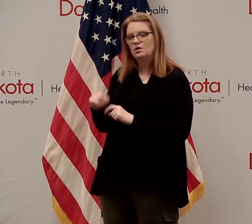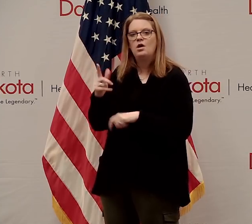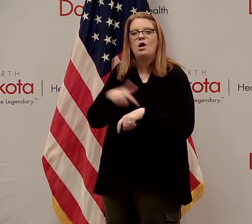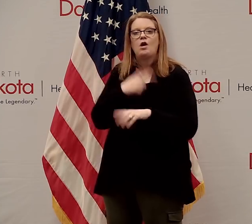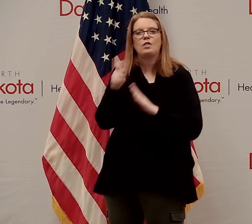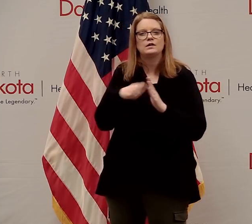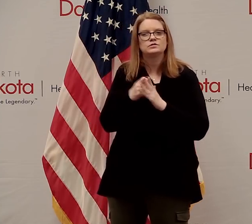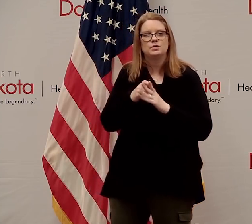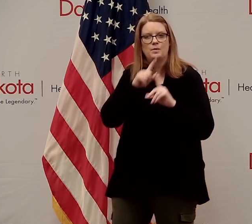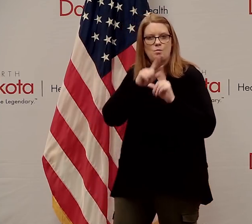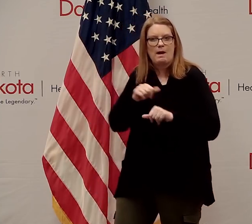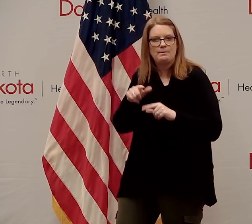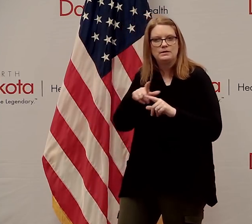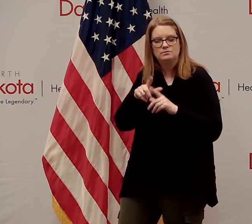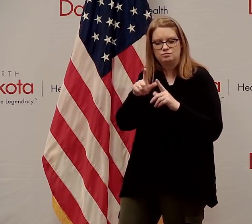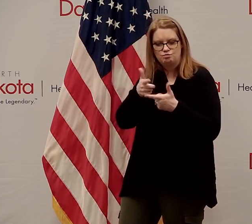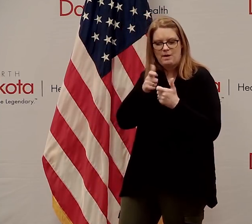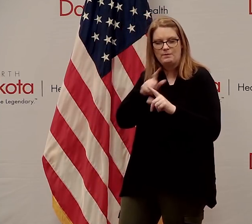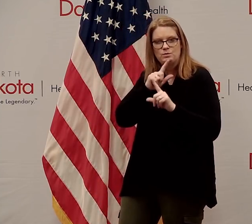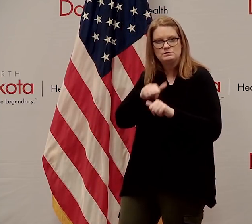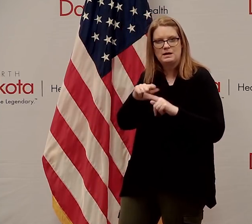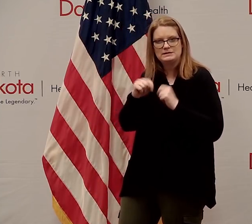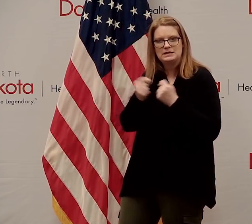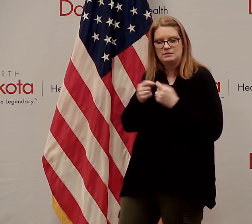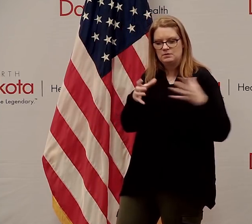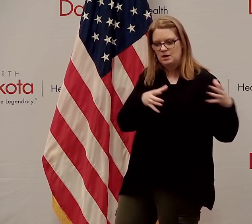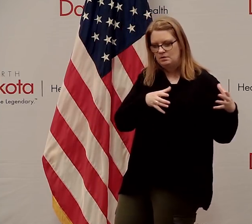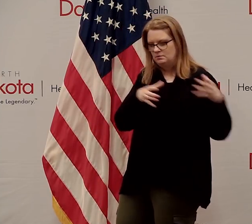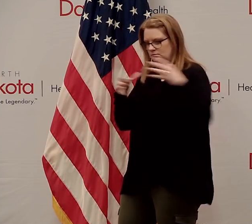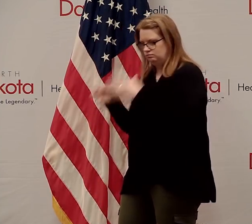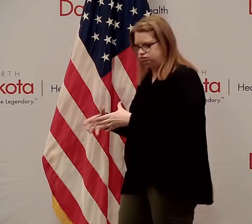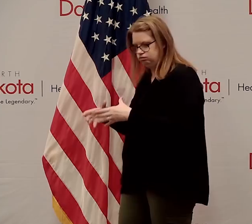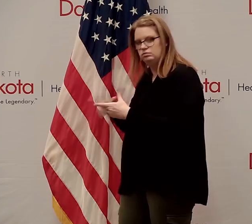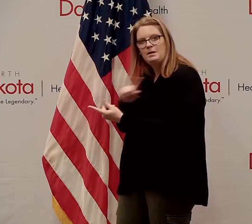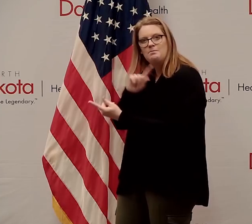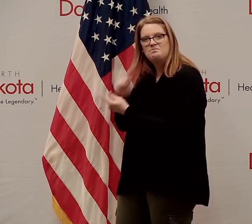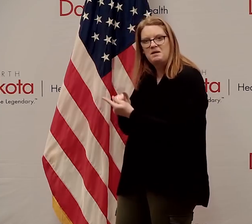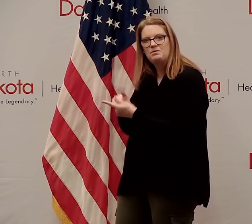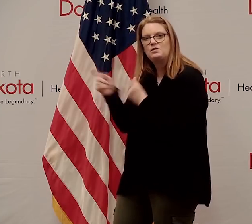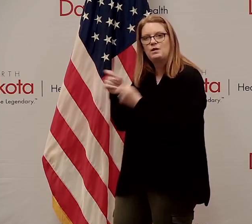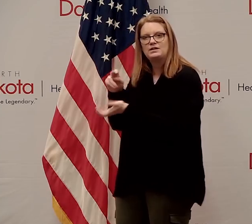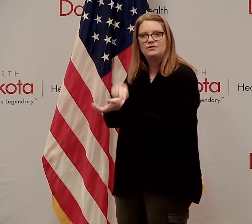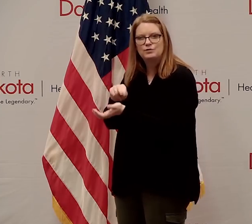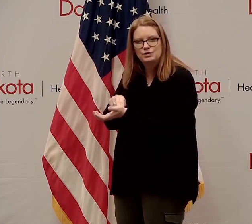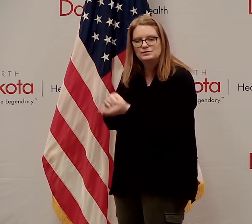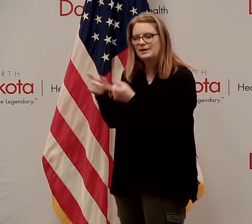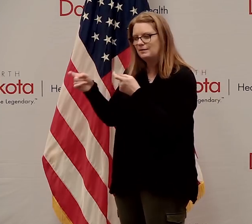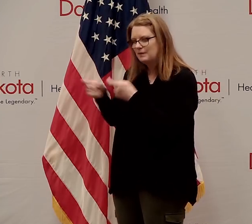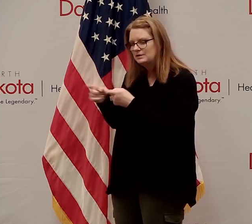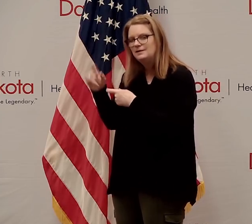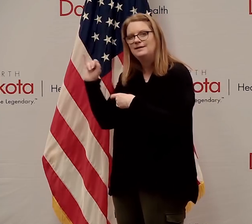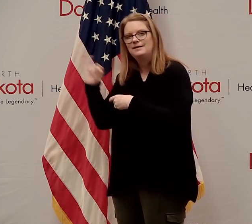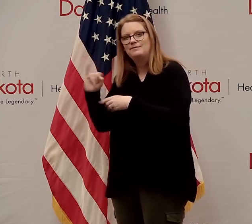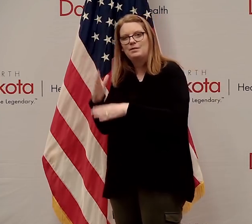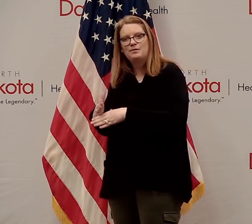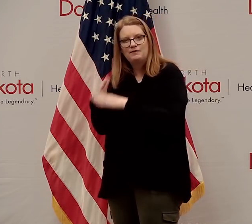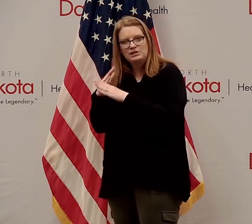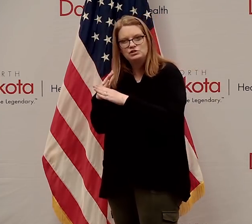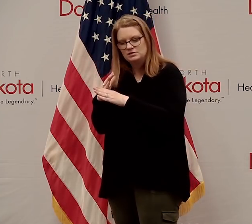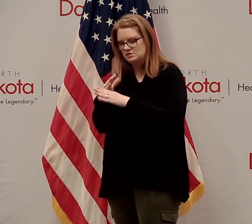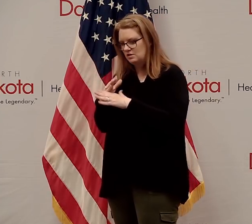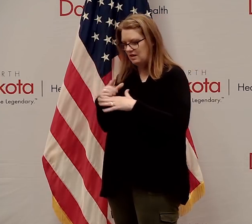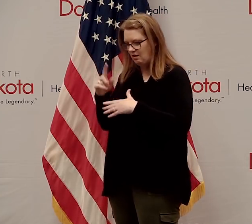response team, or long-term care rapid response team, met with Eventide Director of Nursing, their administration, infection preventiveness